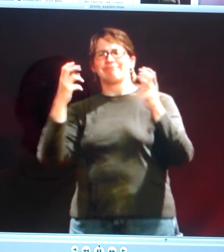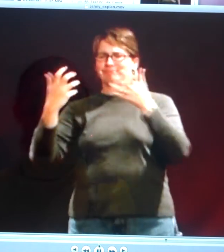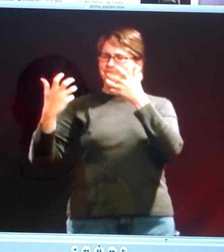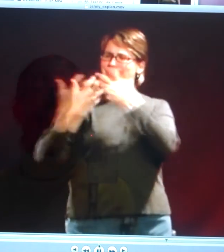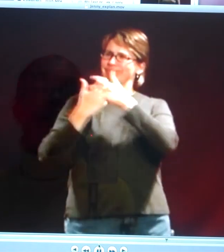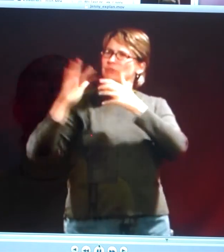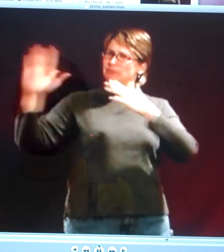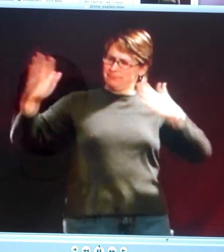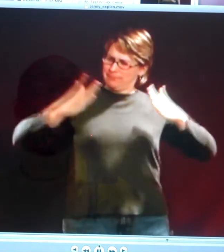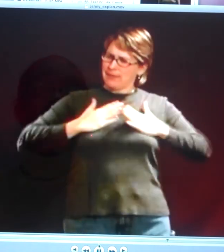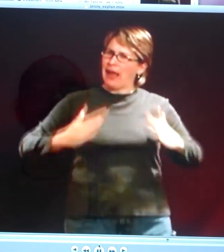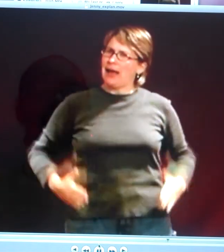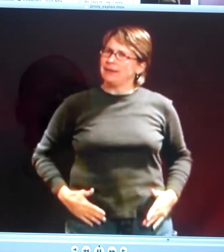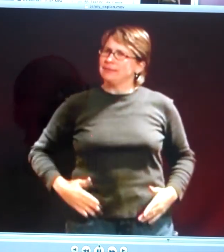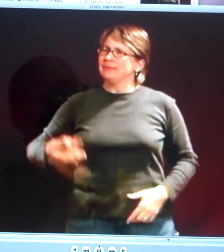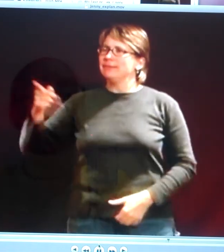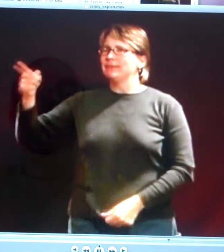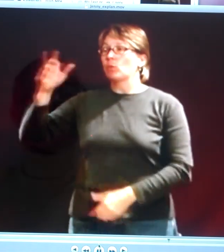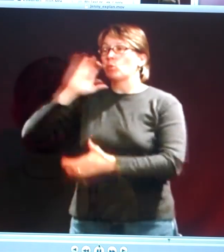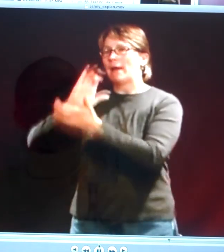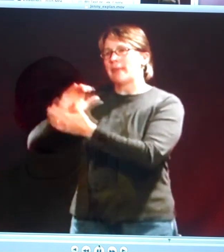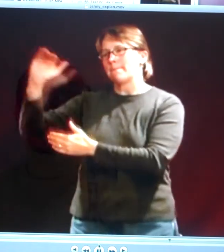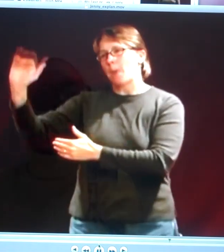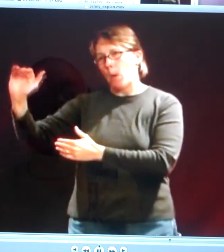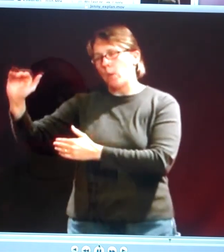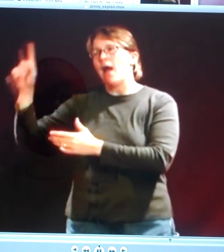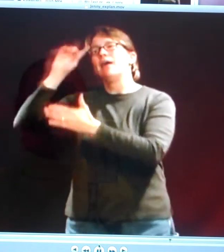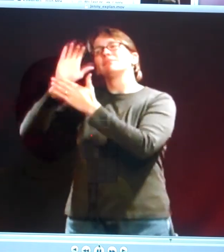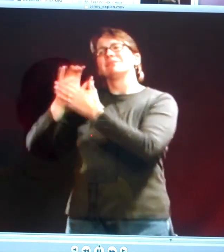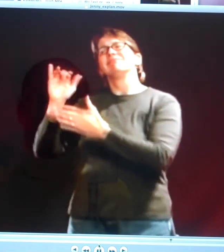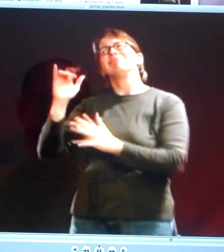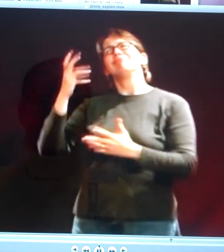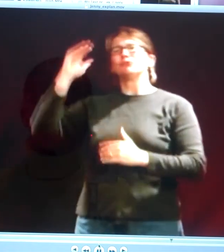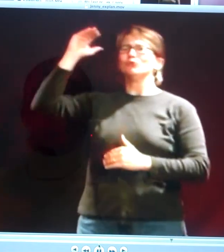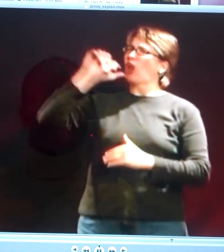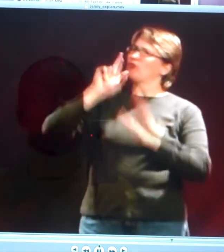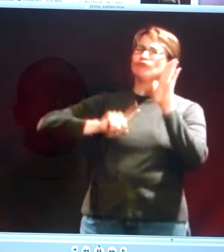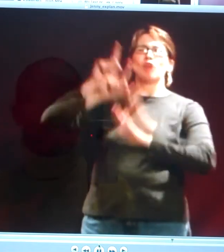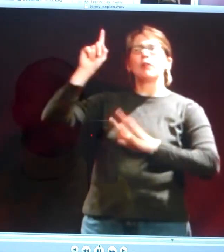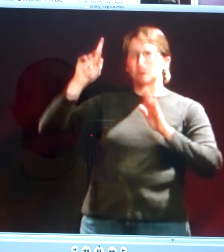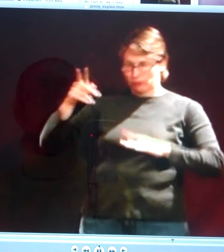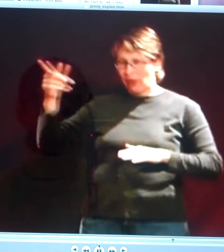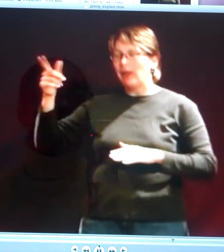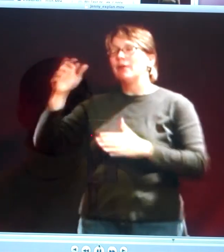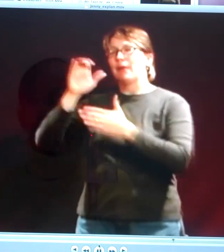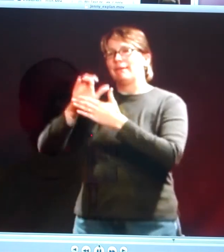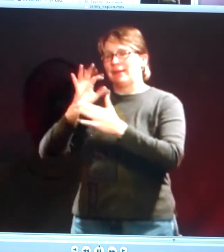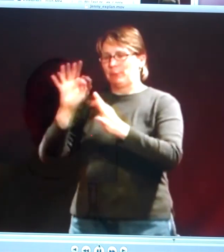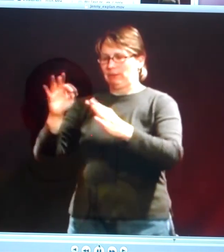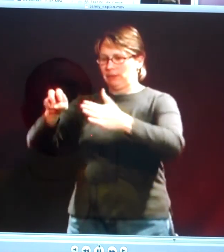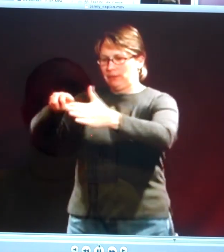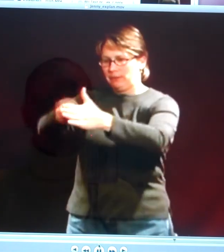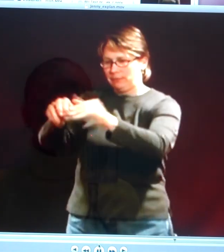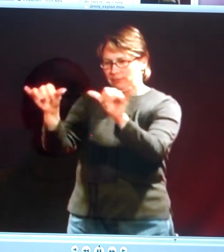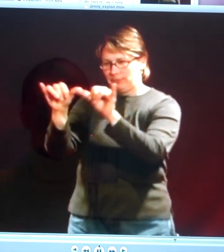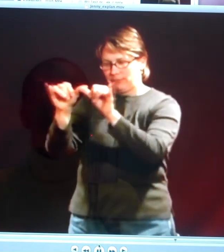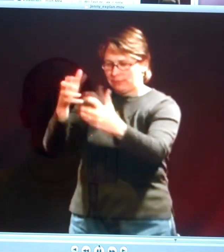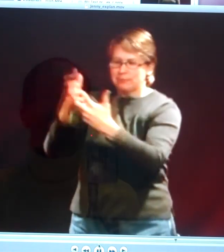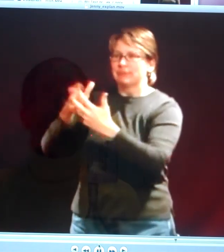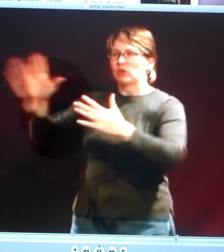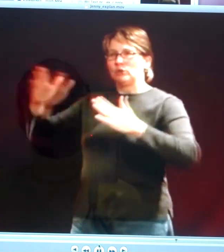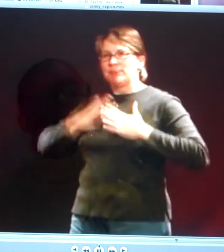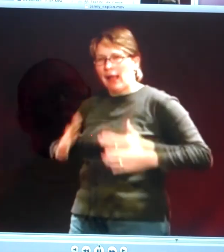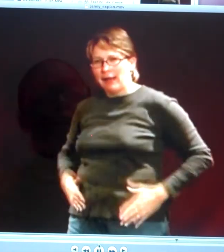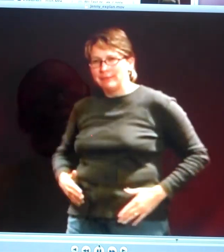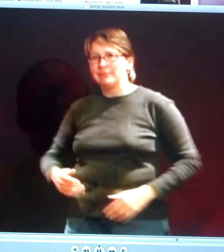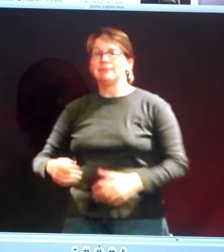canoes, and they could build canoes that would match your body. Like for instance, my friend, he has a wife who's small,